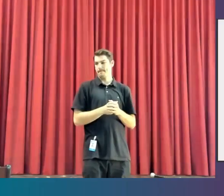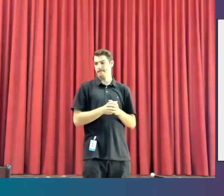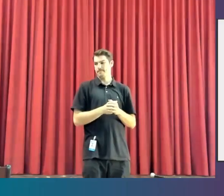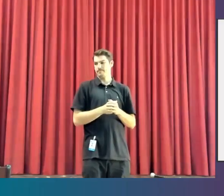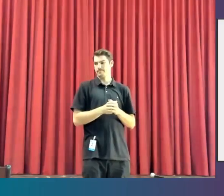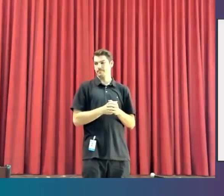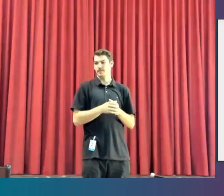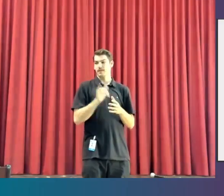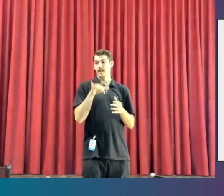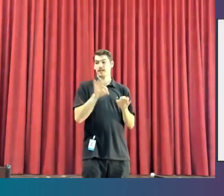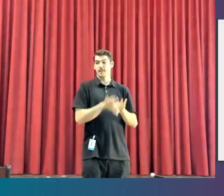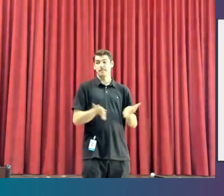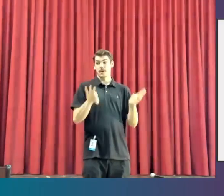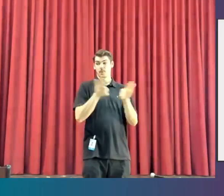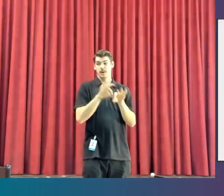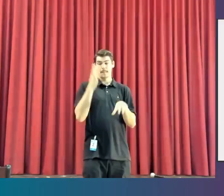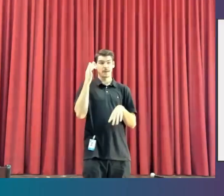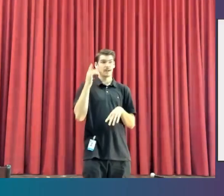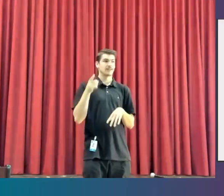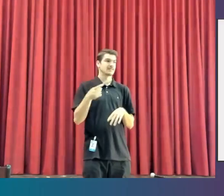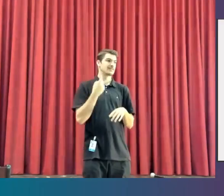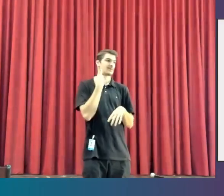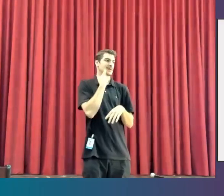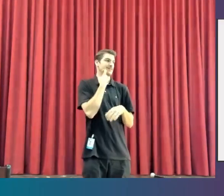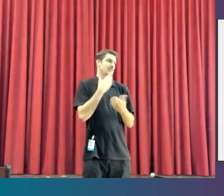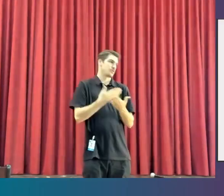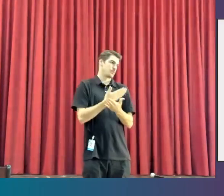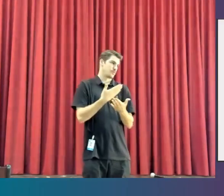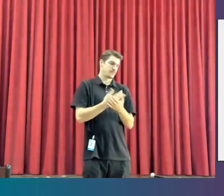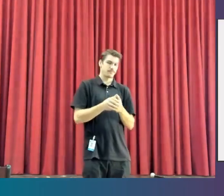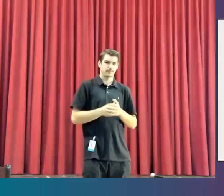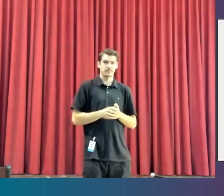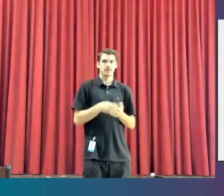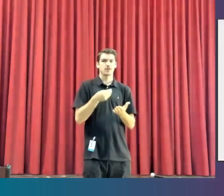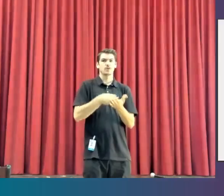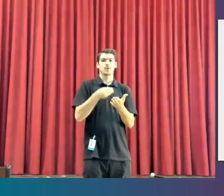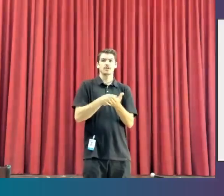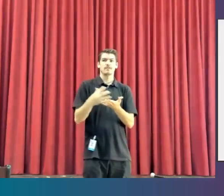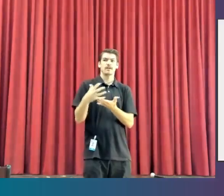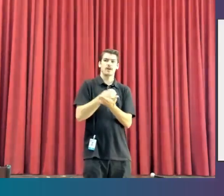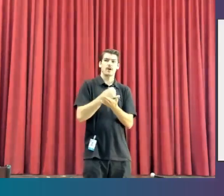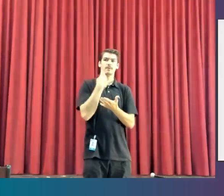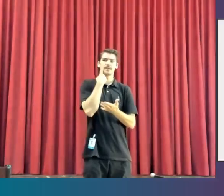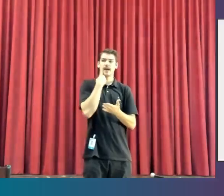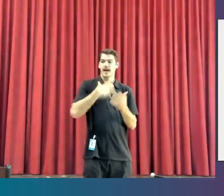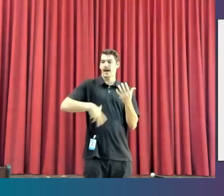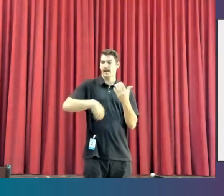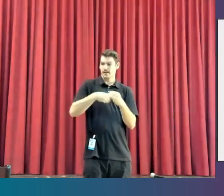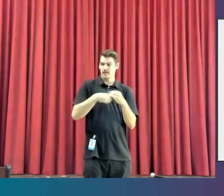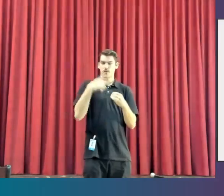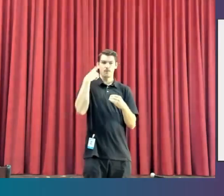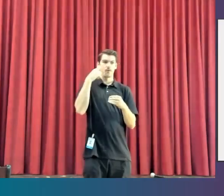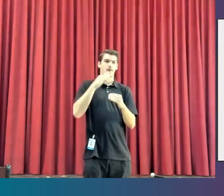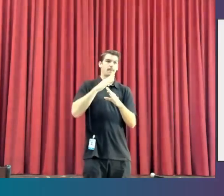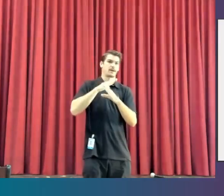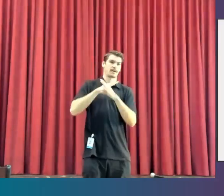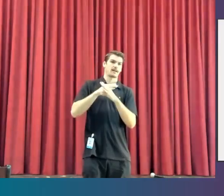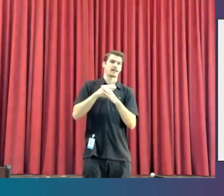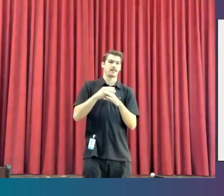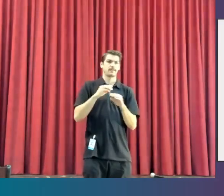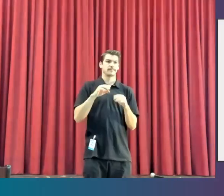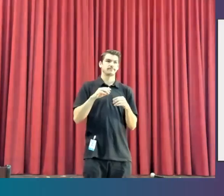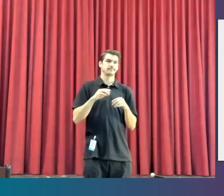And it's a big one because it's relatively new. So source of income was added as a protected